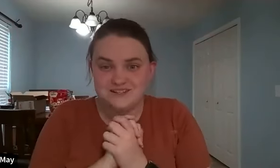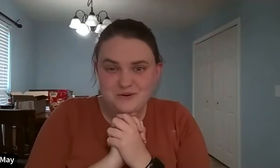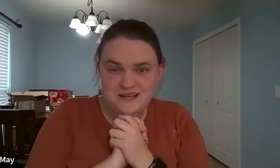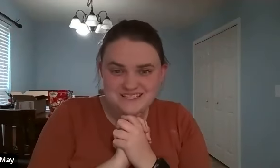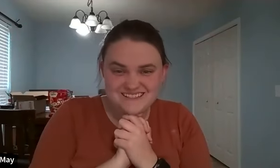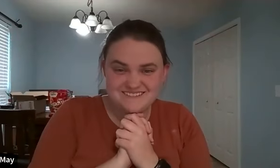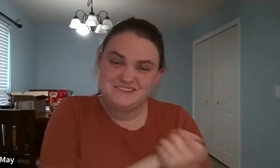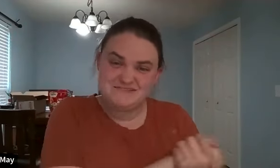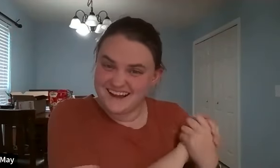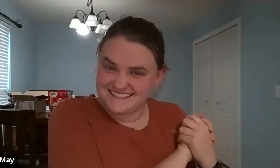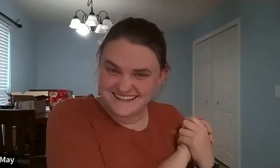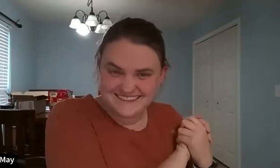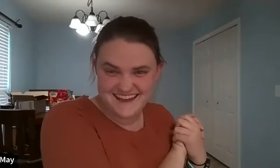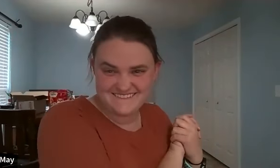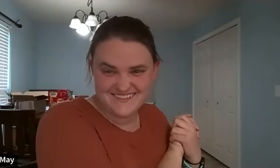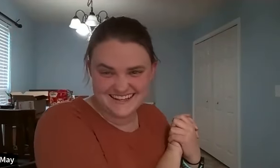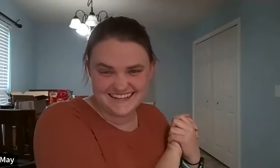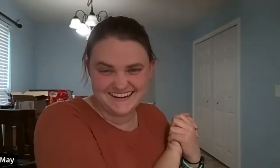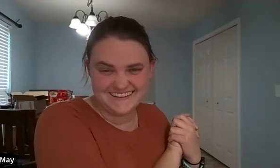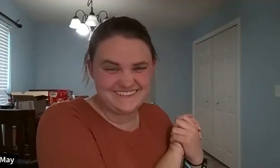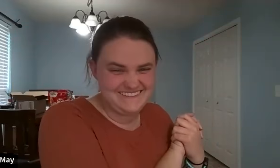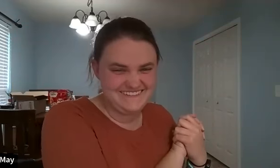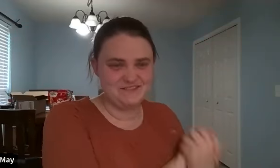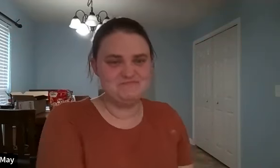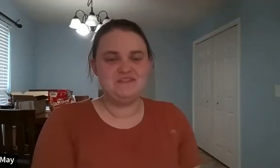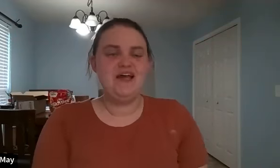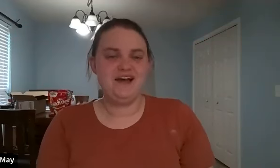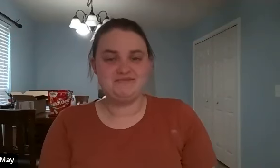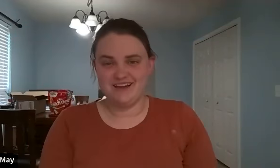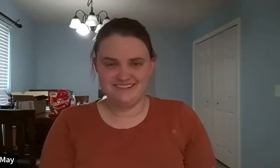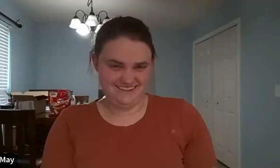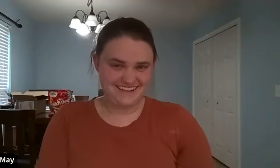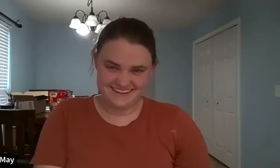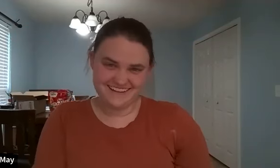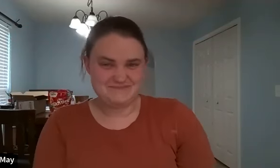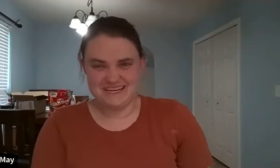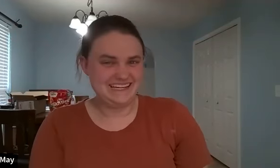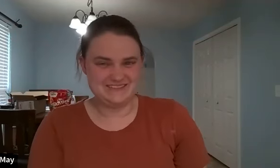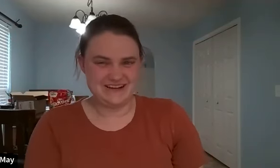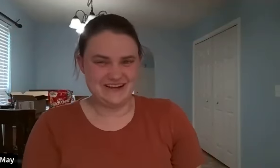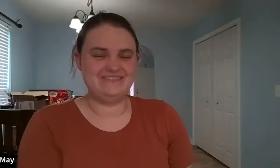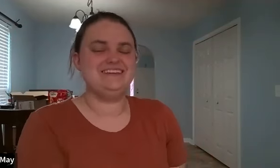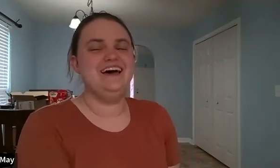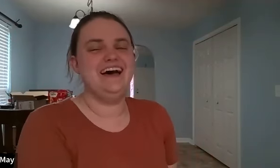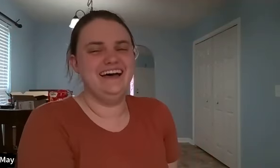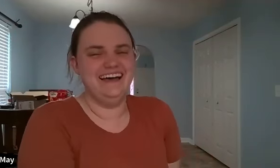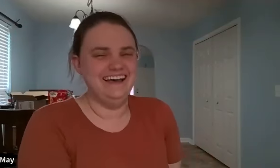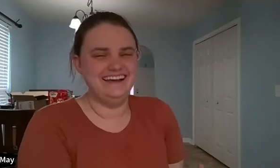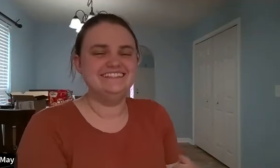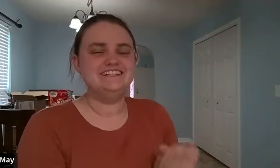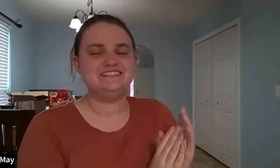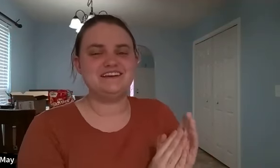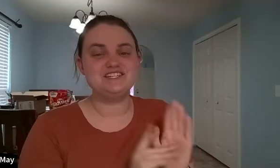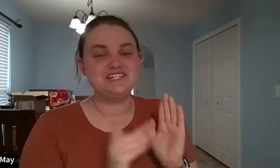good question. We've not done that one. Oh, y'all are lucky. Y'all get money involved. So she